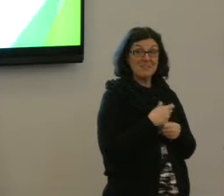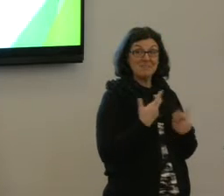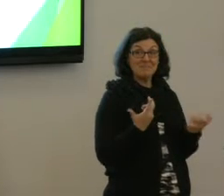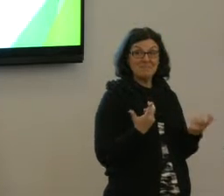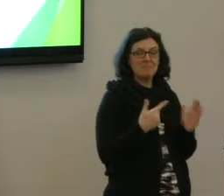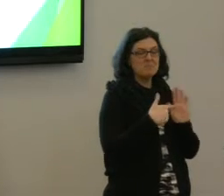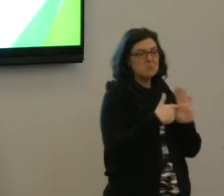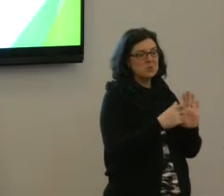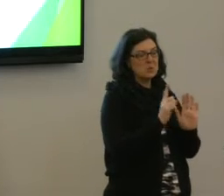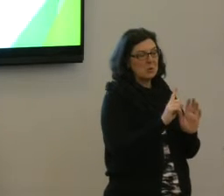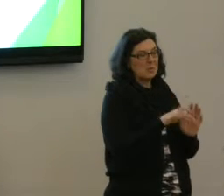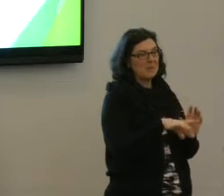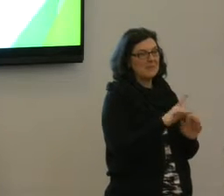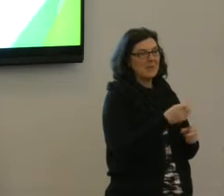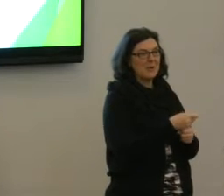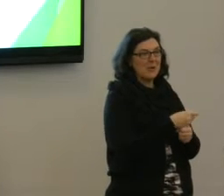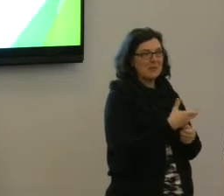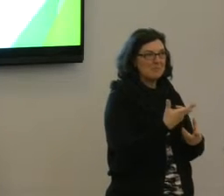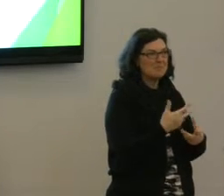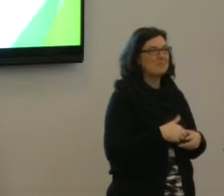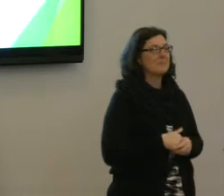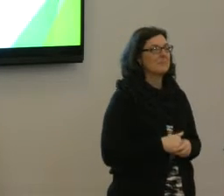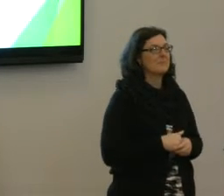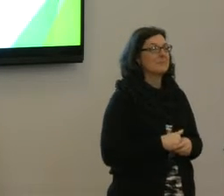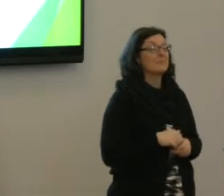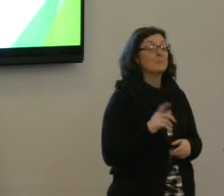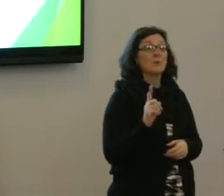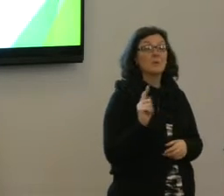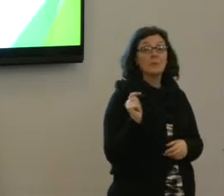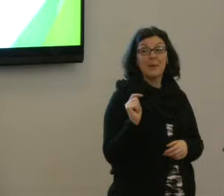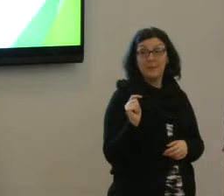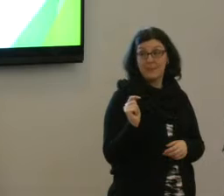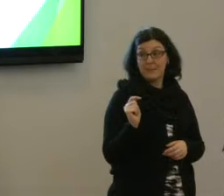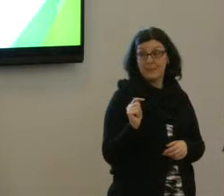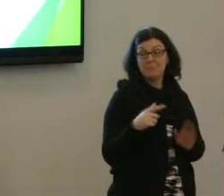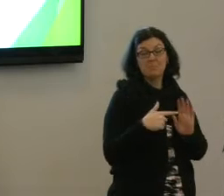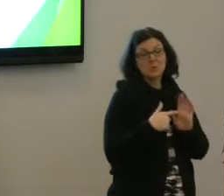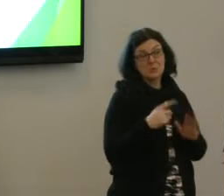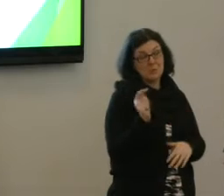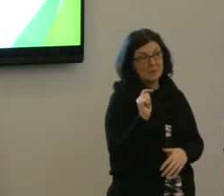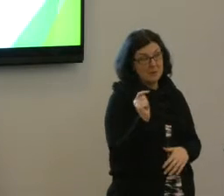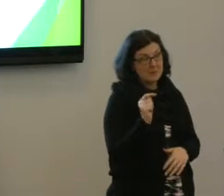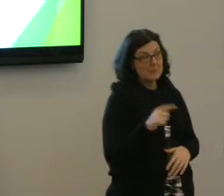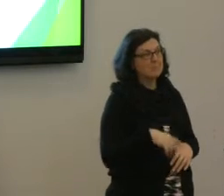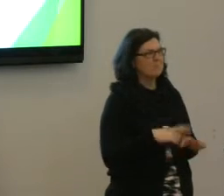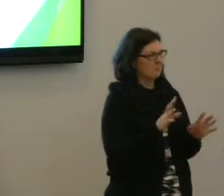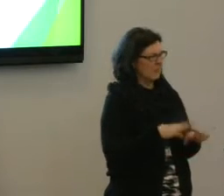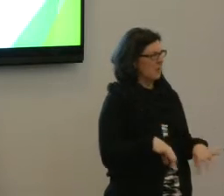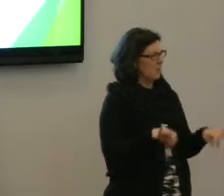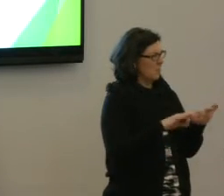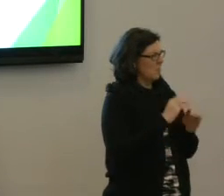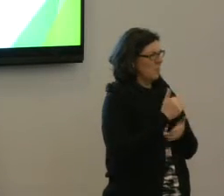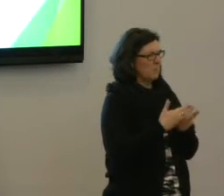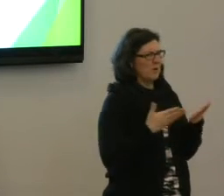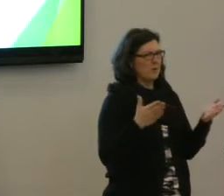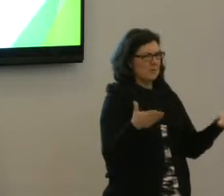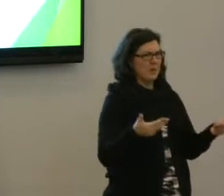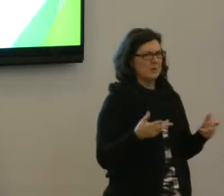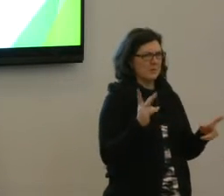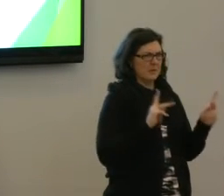me show you where the coffee is these days. Where's the bathroom? Let me show you where the bathroom is. That's an important part of